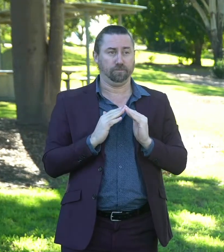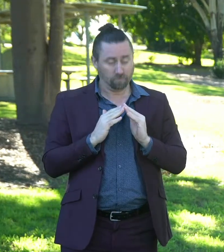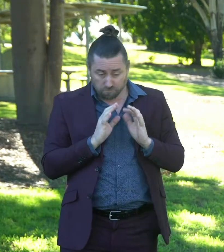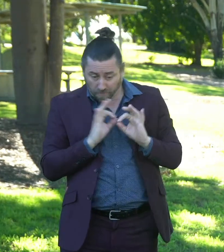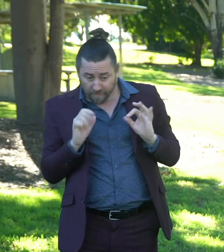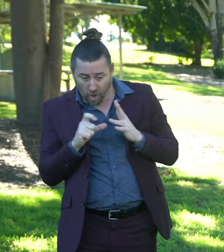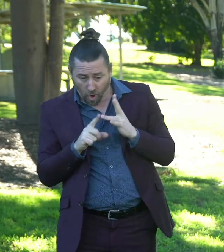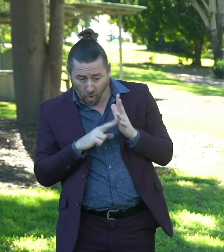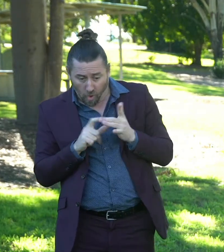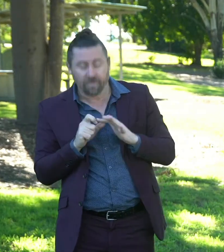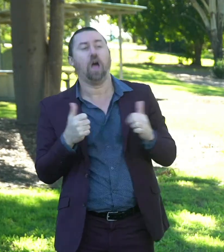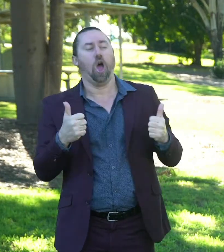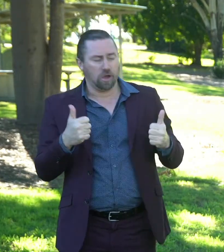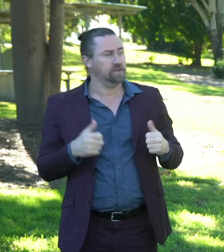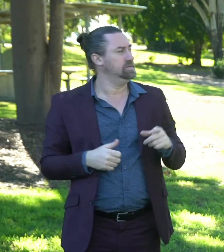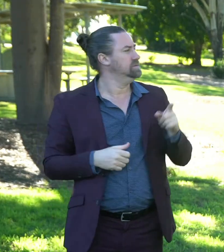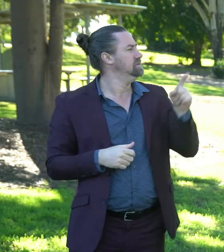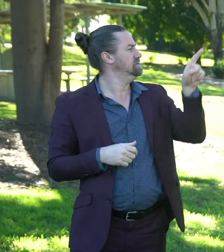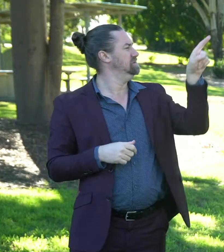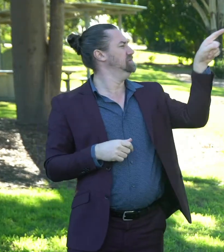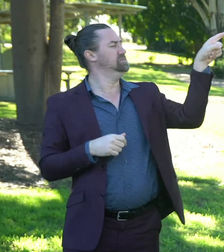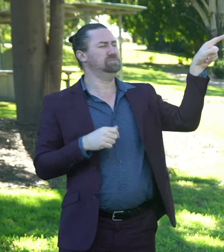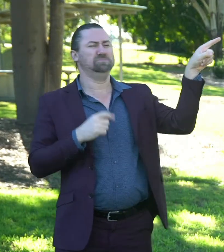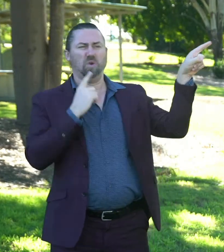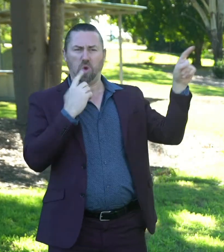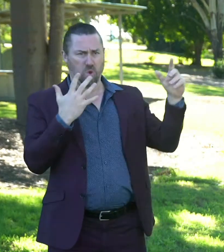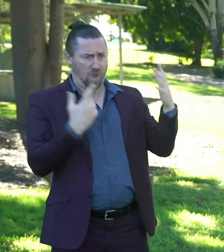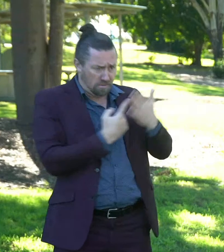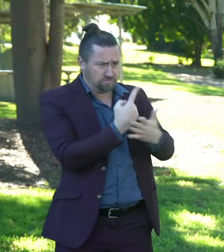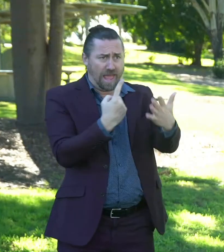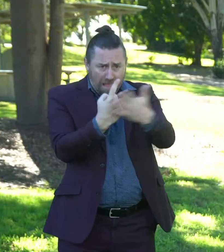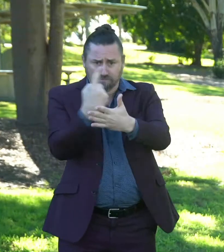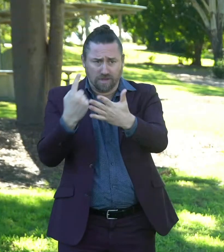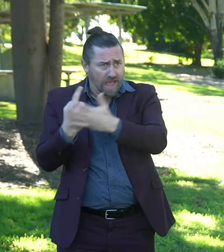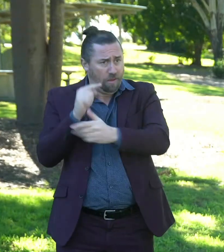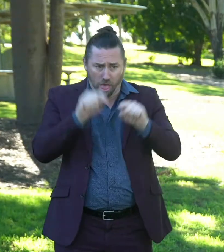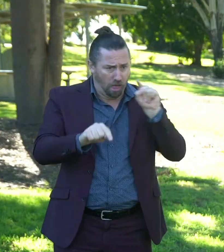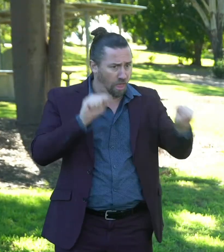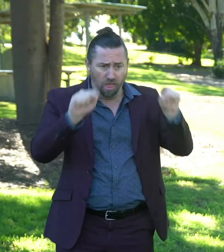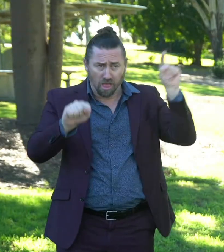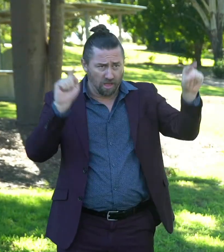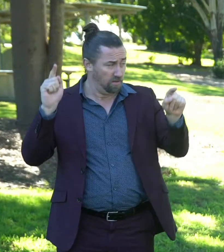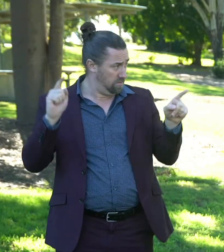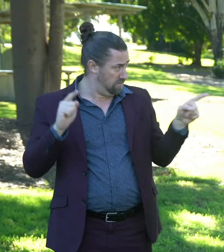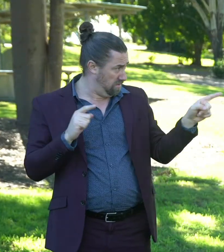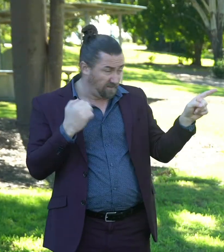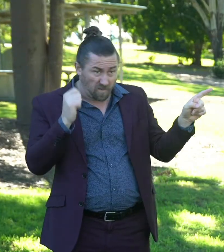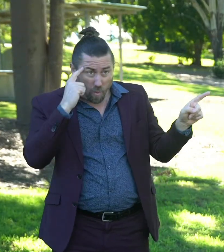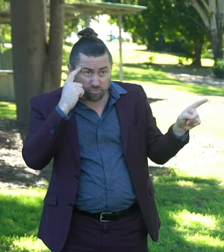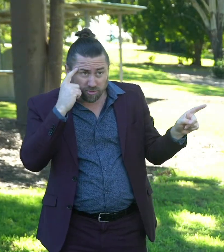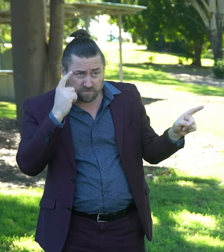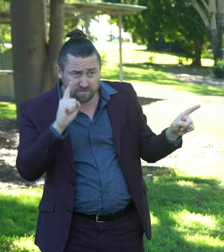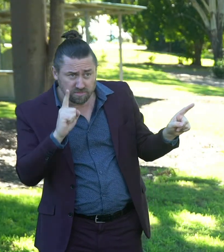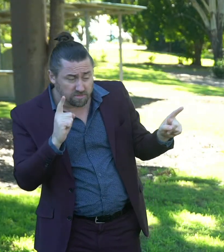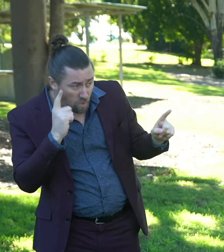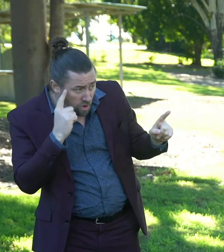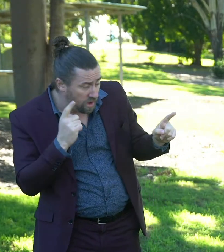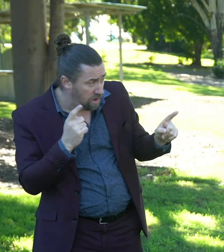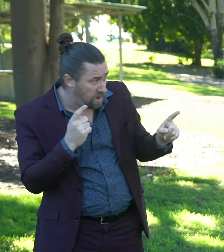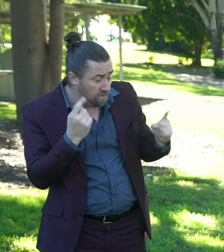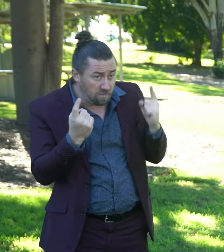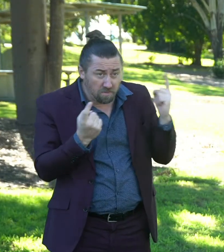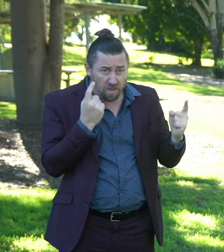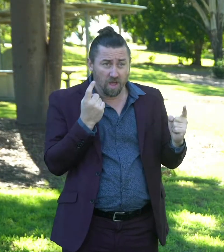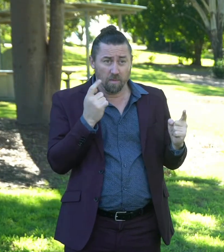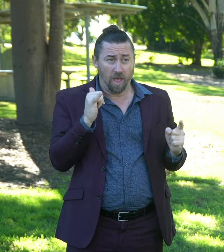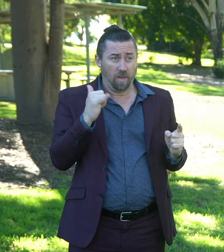that result. Dr. Ann, you said there's a lot of things happening right now. How concerned are you, and are you considering at what point there